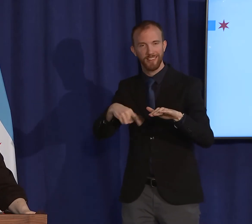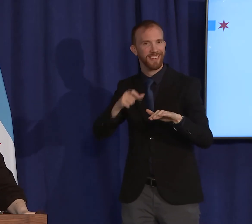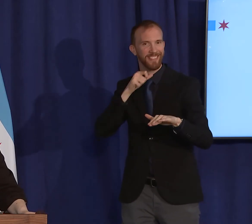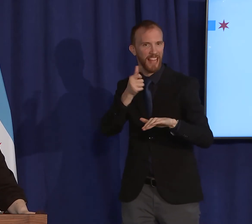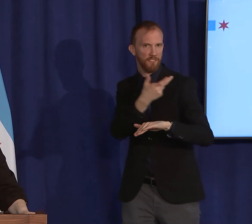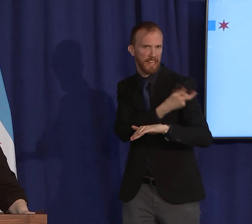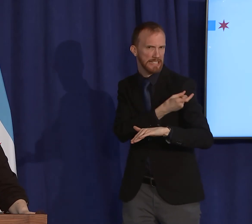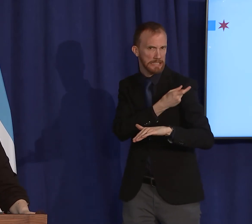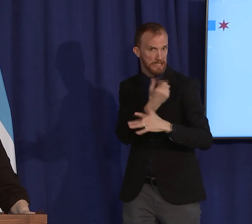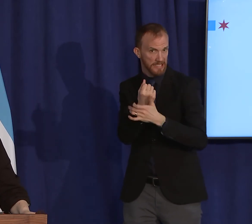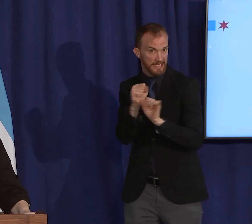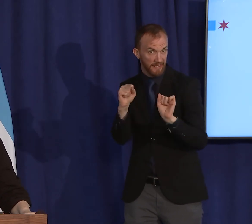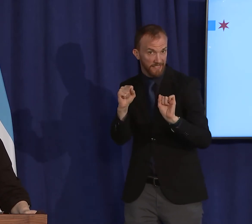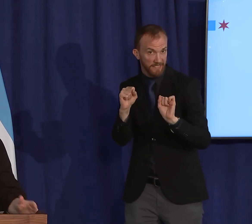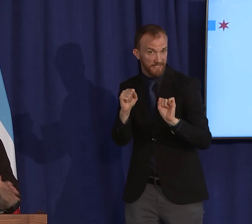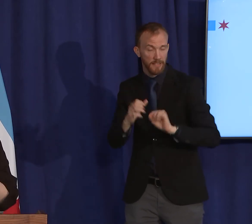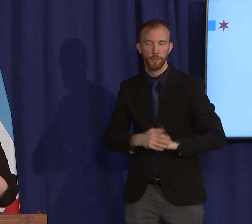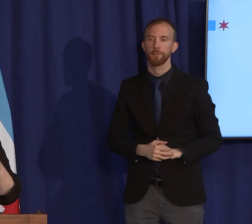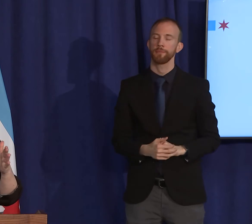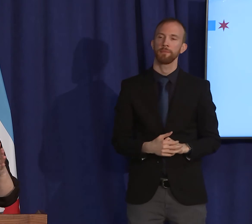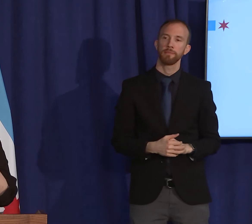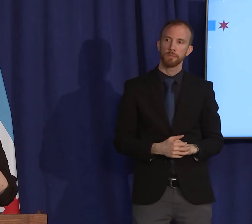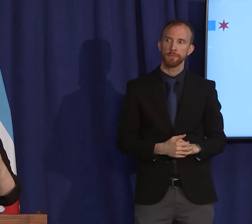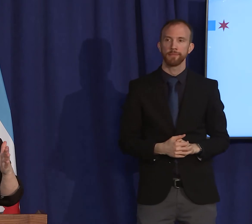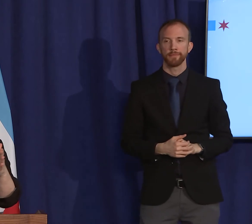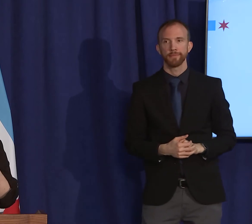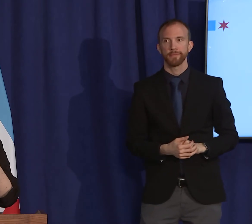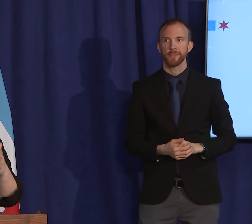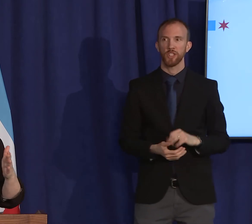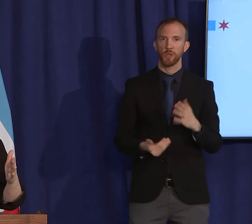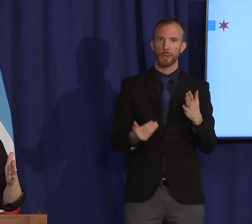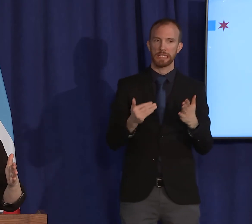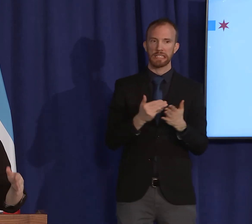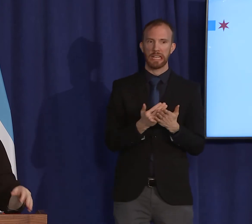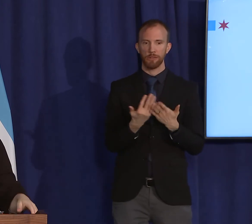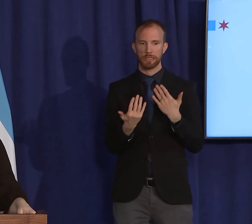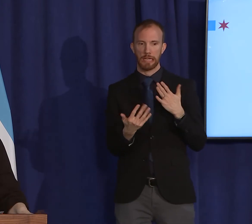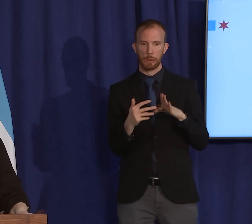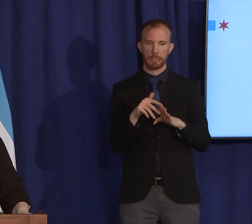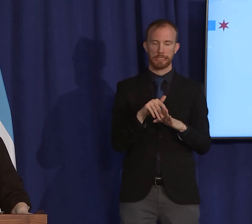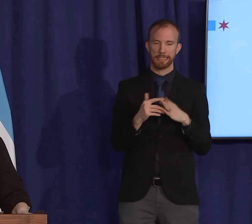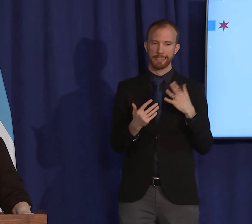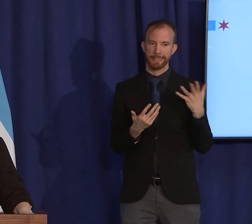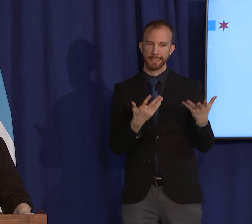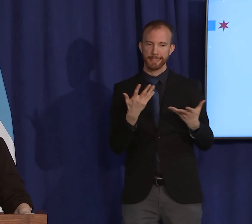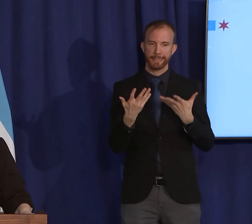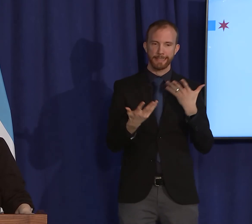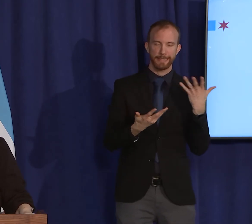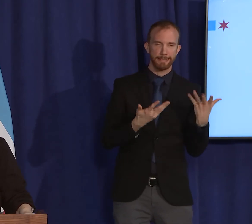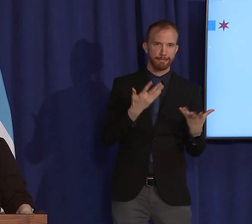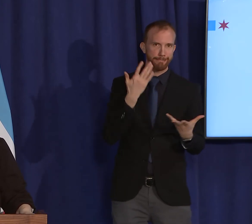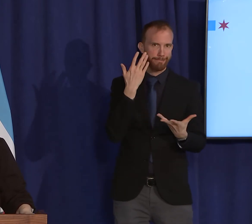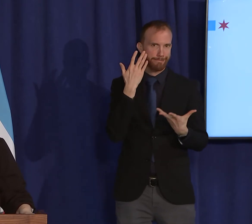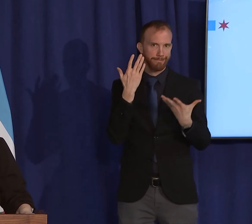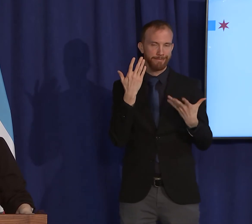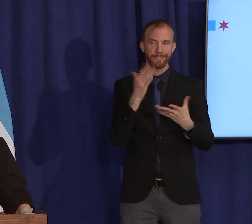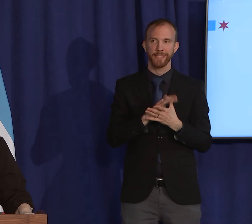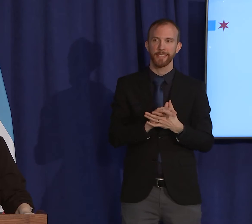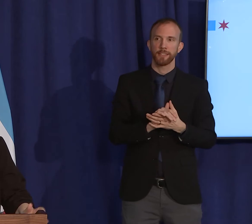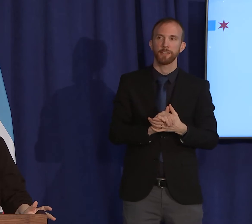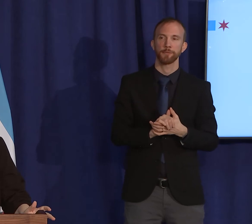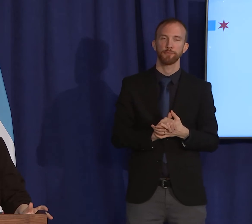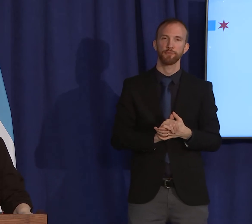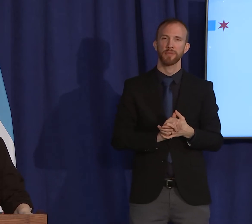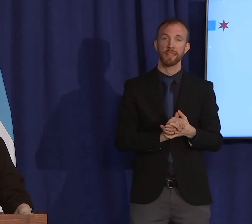So, again, we're kind of in this in-between moment right now. The best thing that you can do